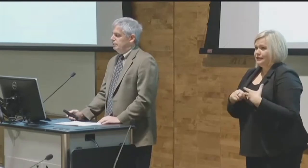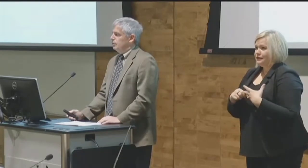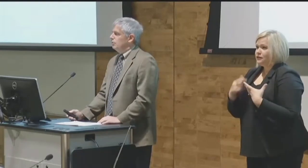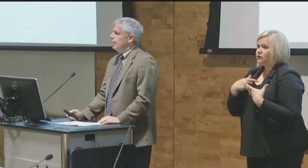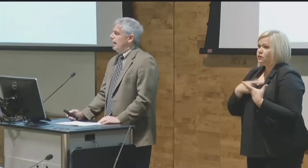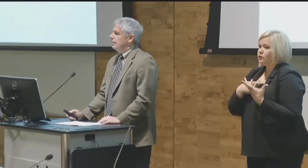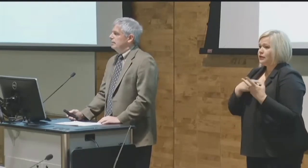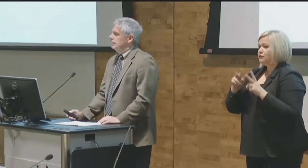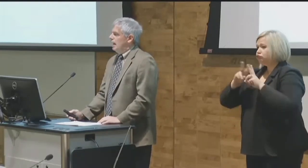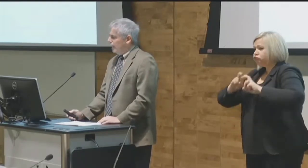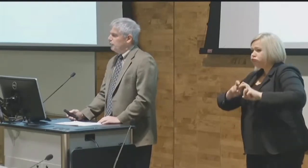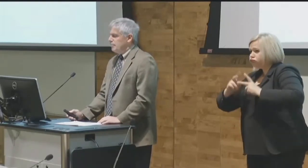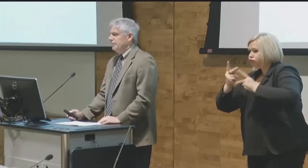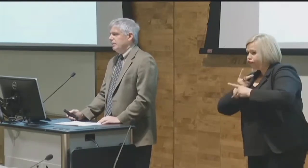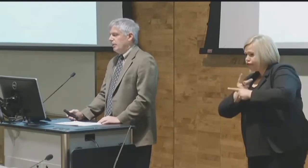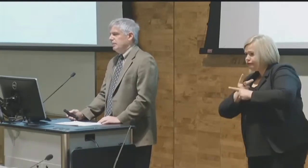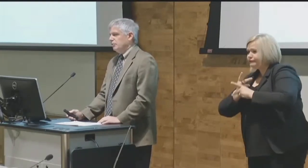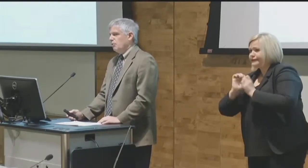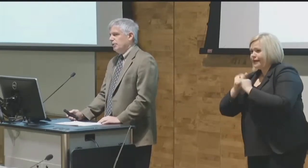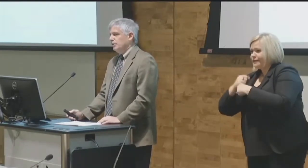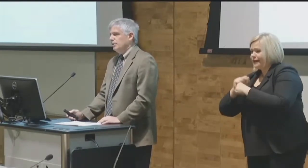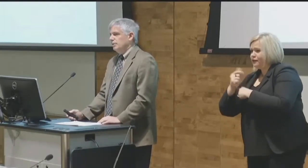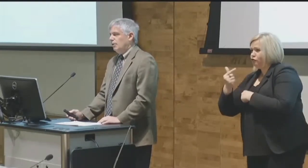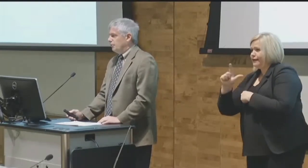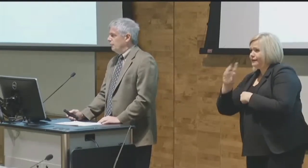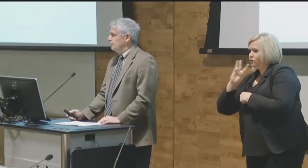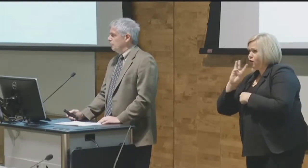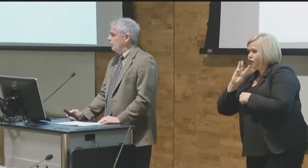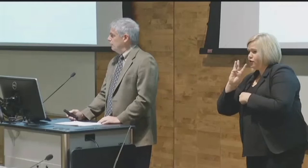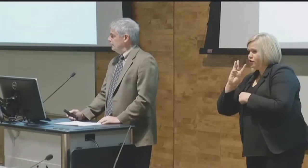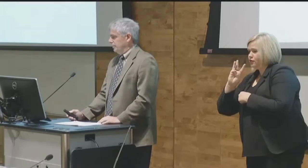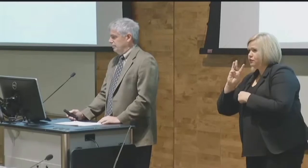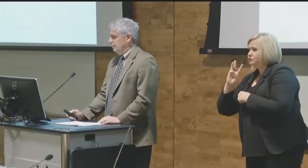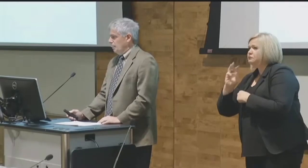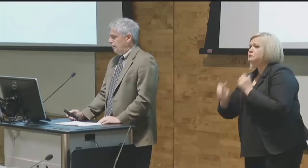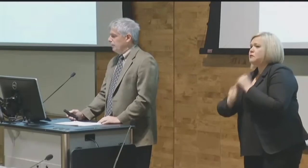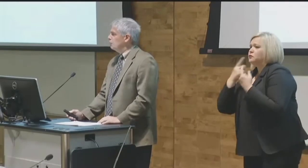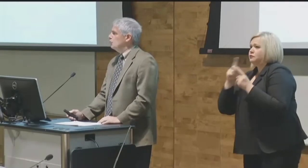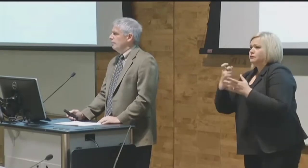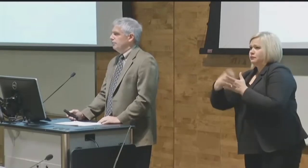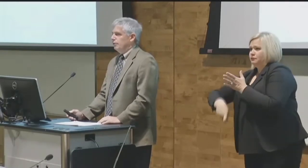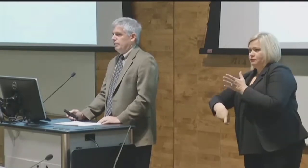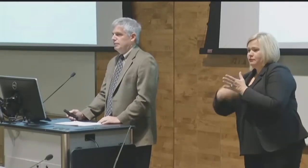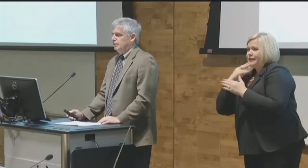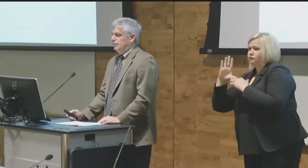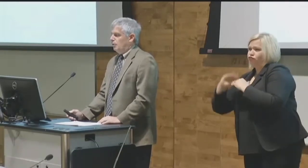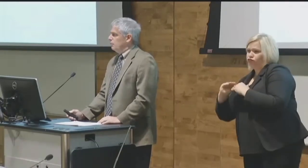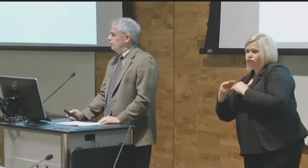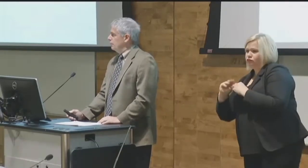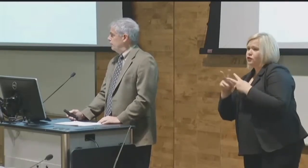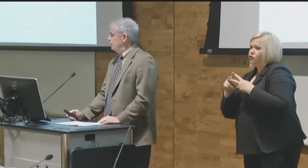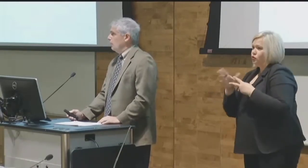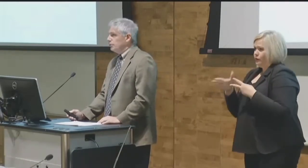we took a look at how do we make the Great Lakes water alternative most cost-effective. Well, there was two ways to do it.